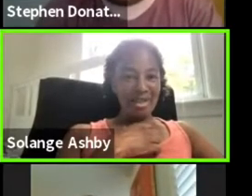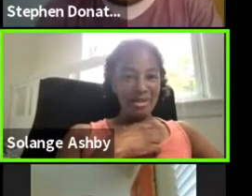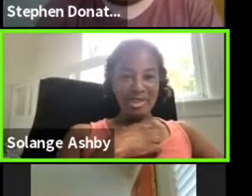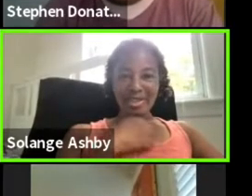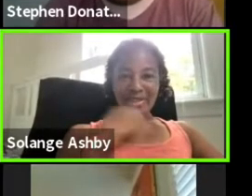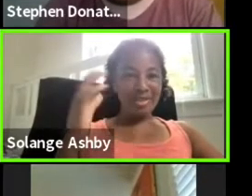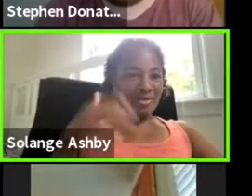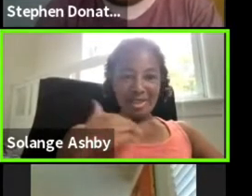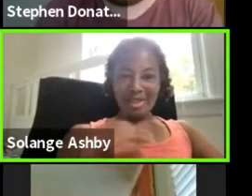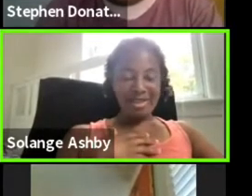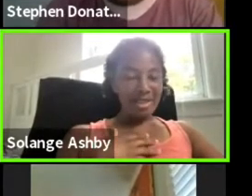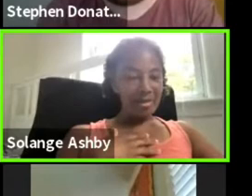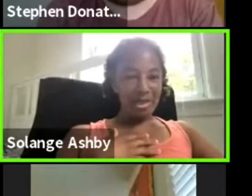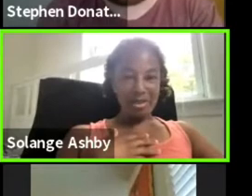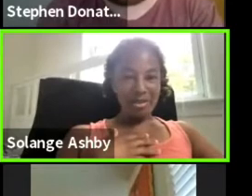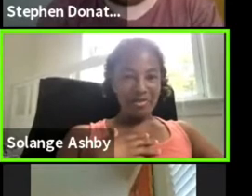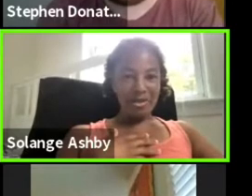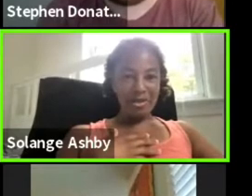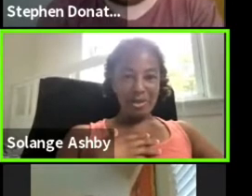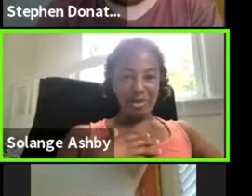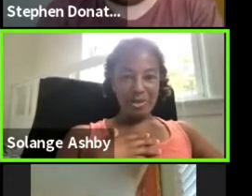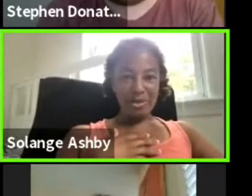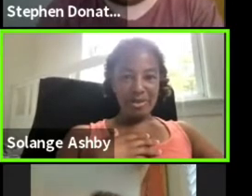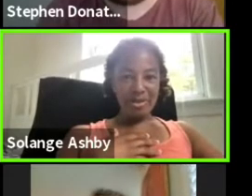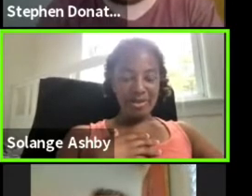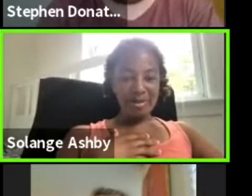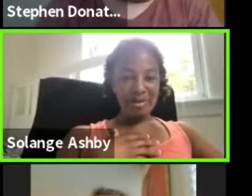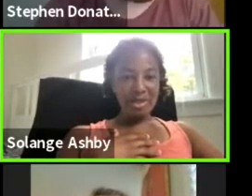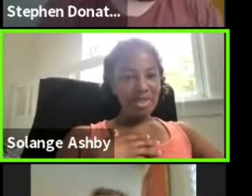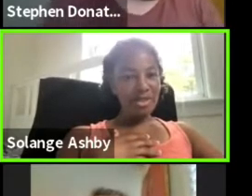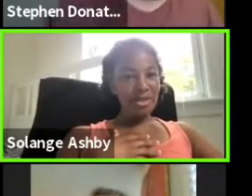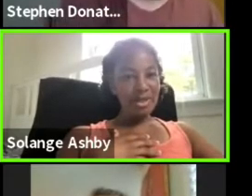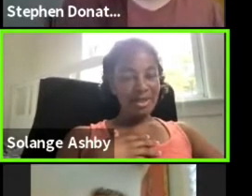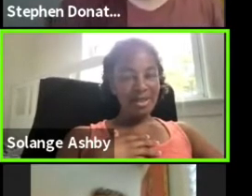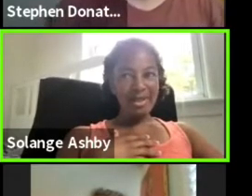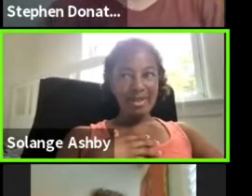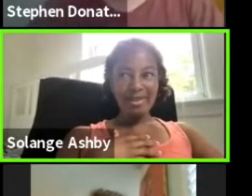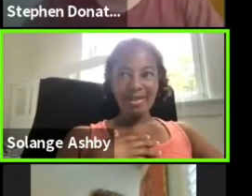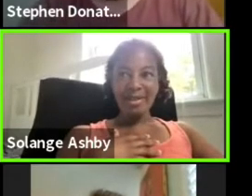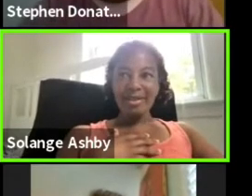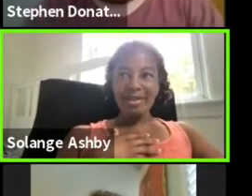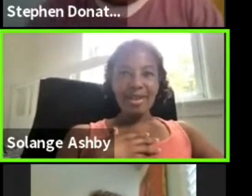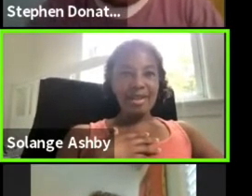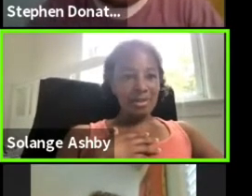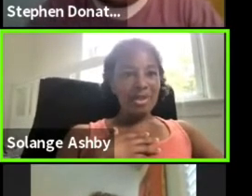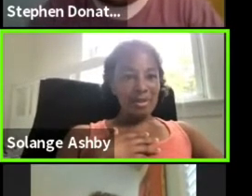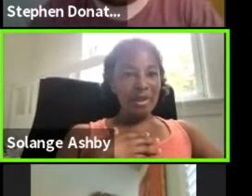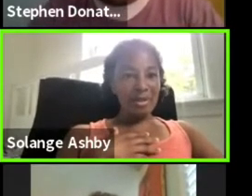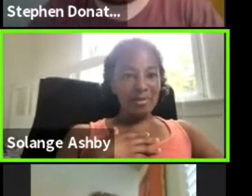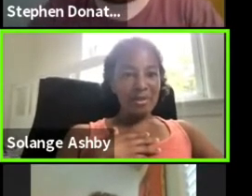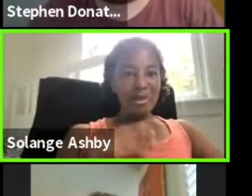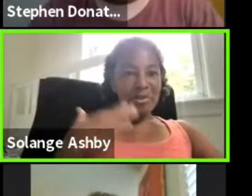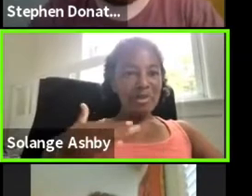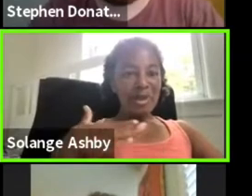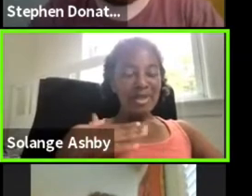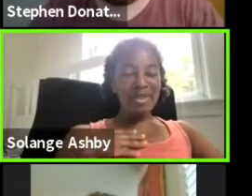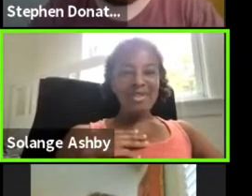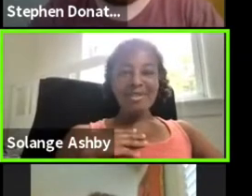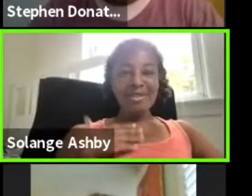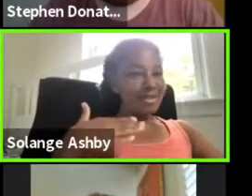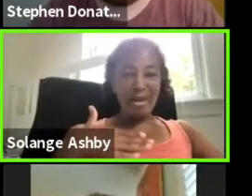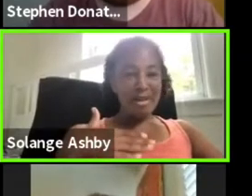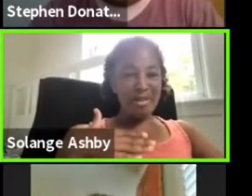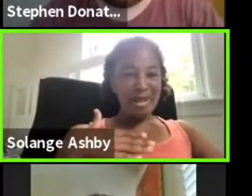time and energy into running seminars for those teachers. And I think that that's really powerful. People